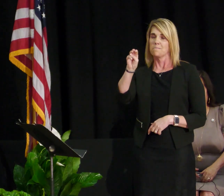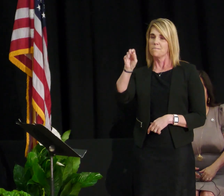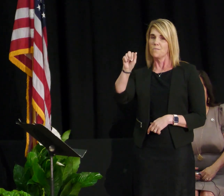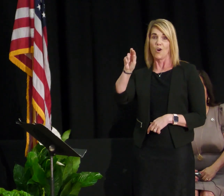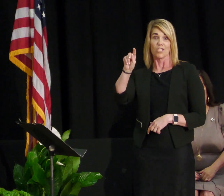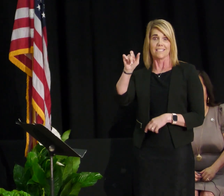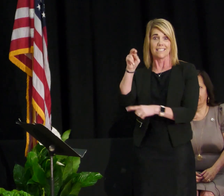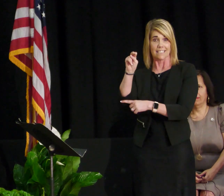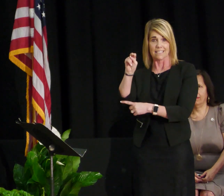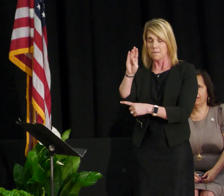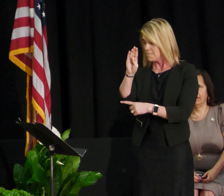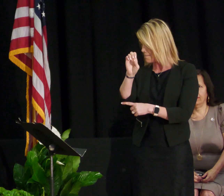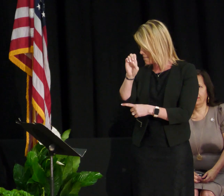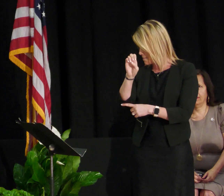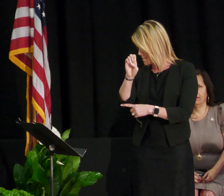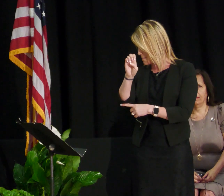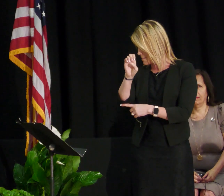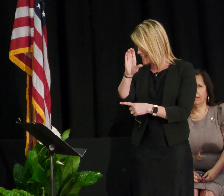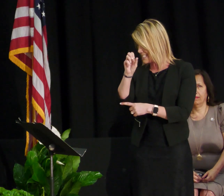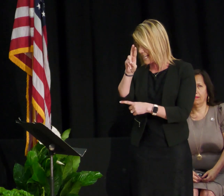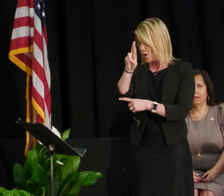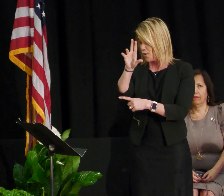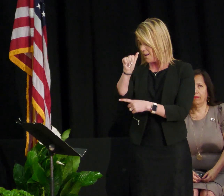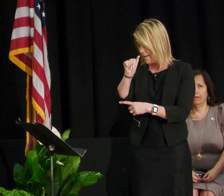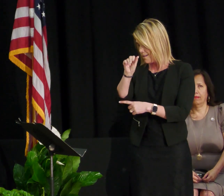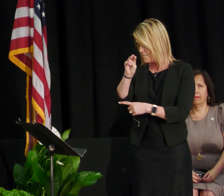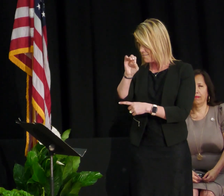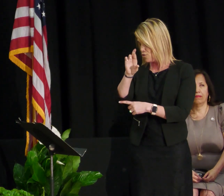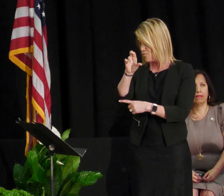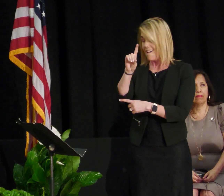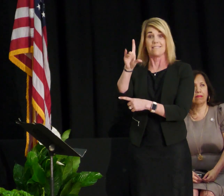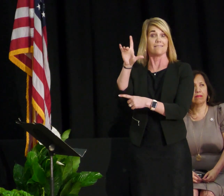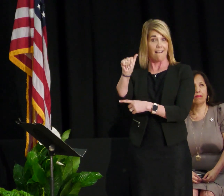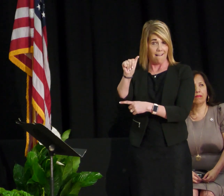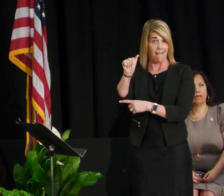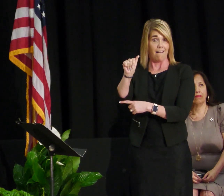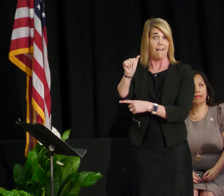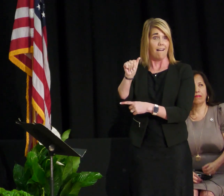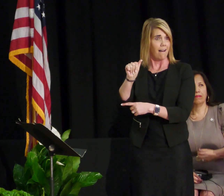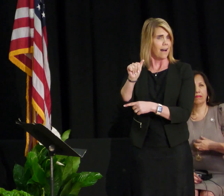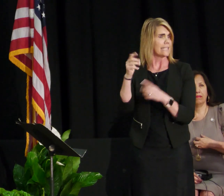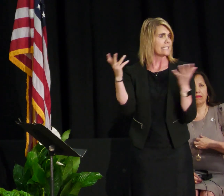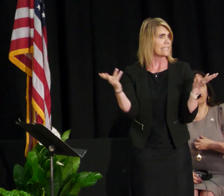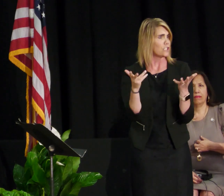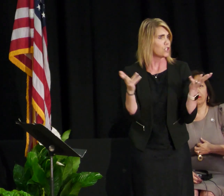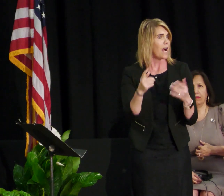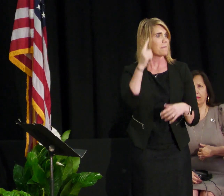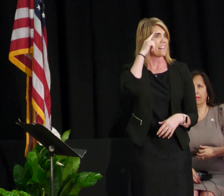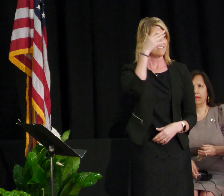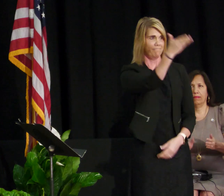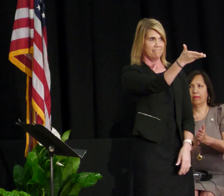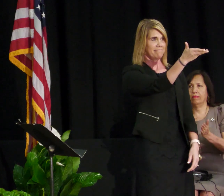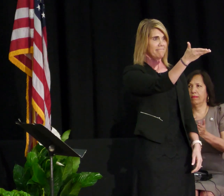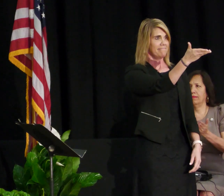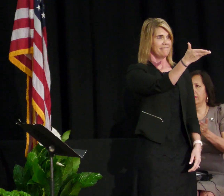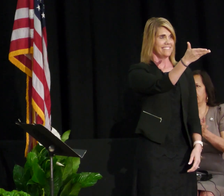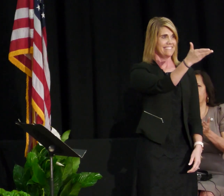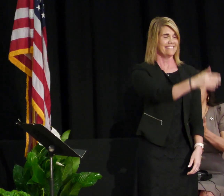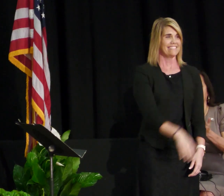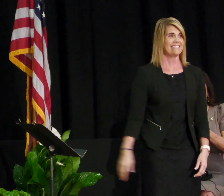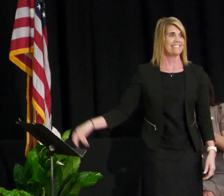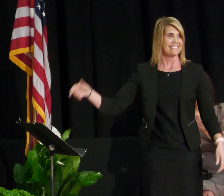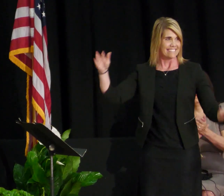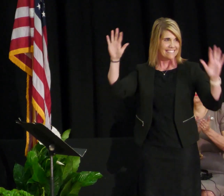Next, I would like to recognize Martin Bercera Miranda. Martin, are you here?